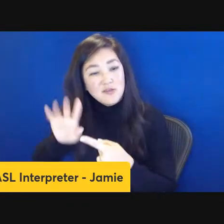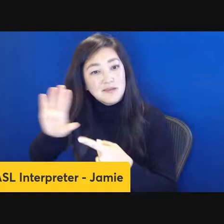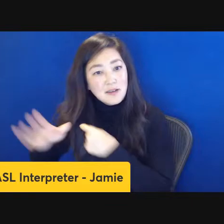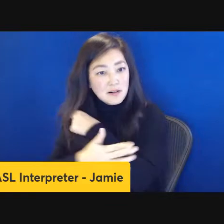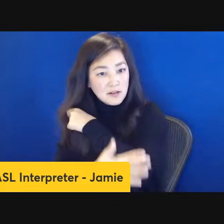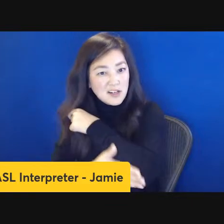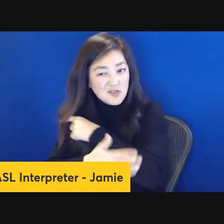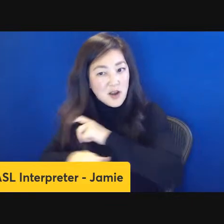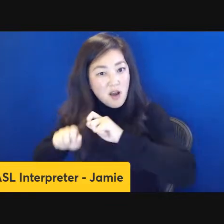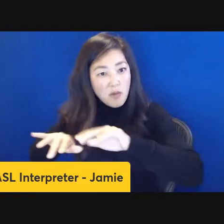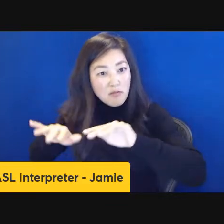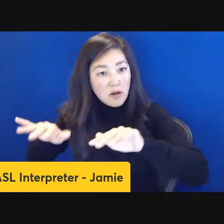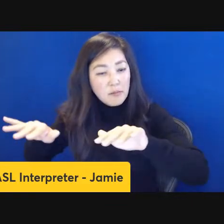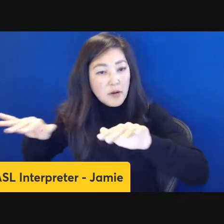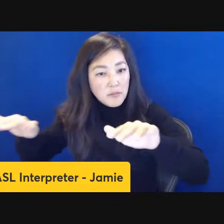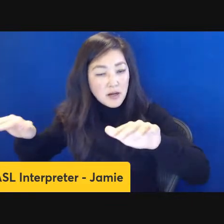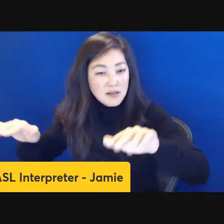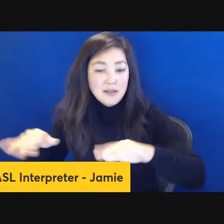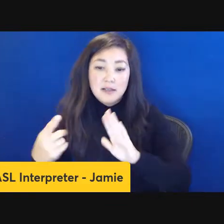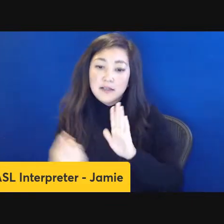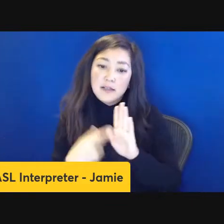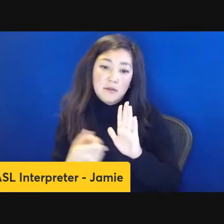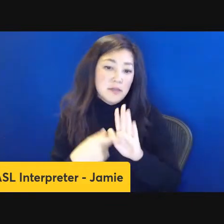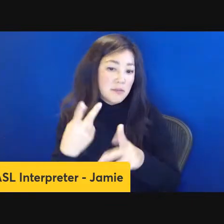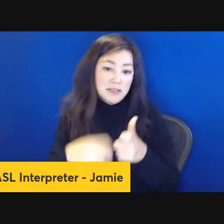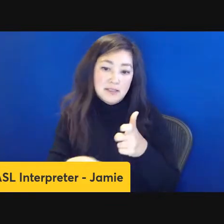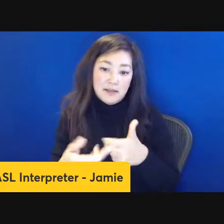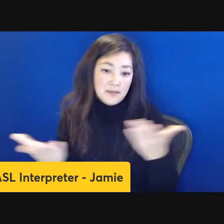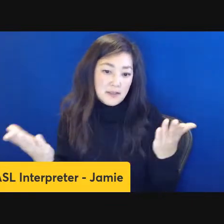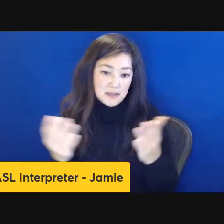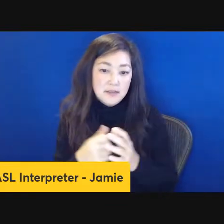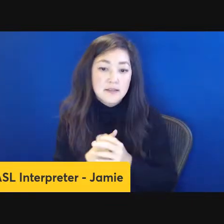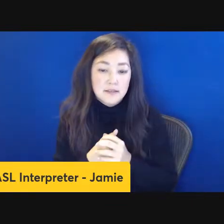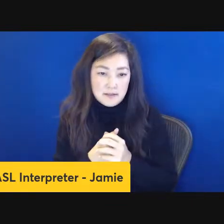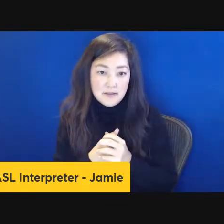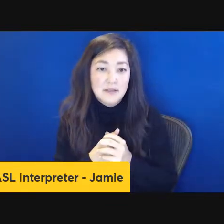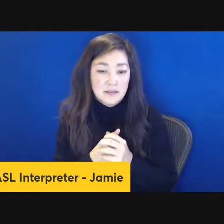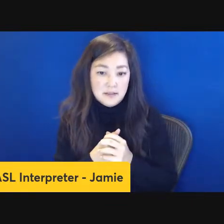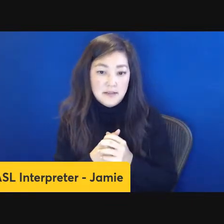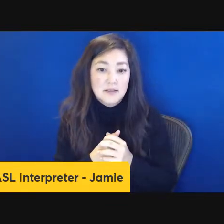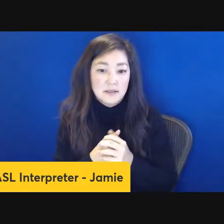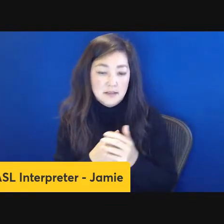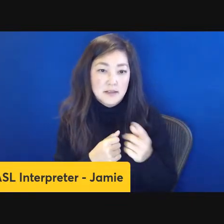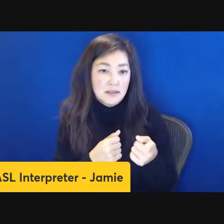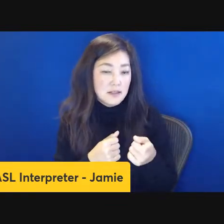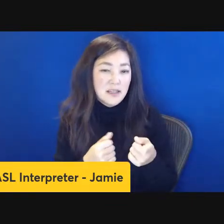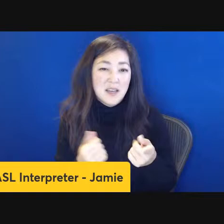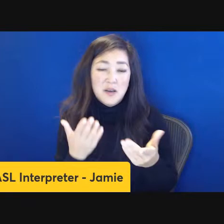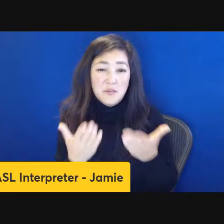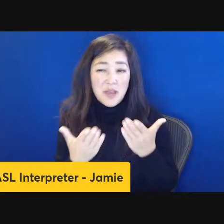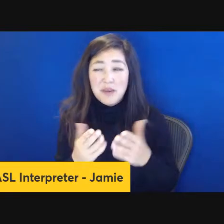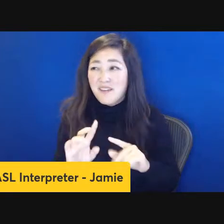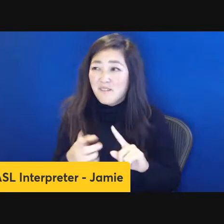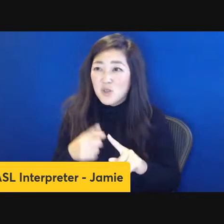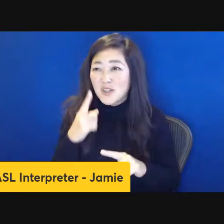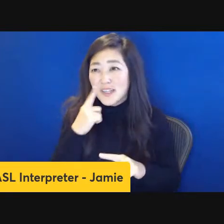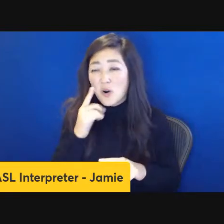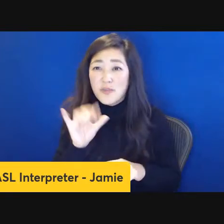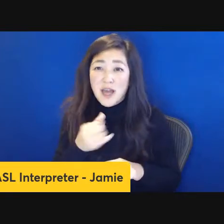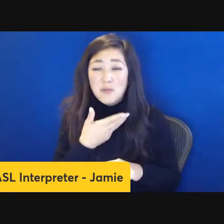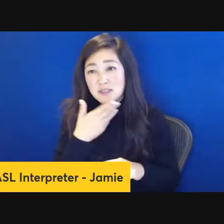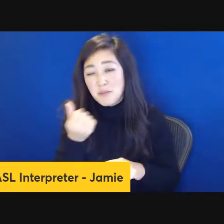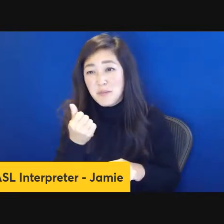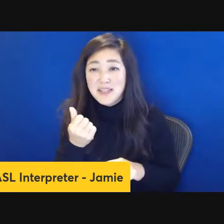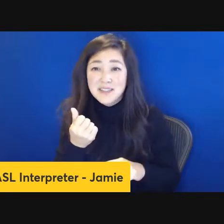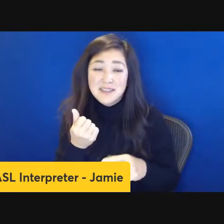forward. And sometimes it's a difficult thing, to go back and look at, you did something with best intentions, but then realizing that in fact